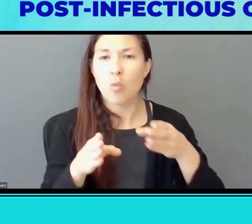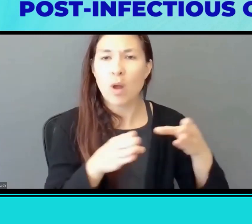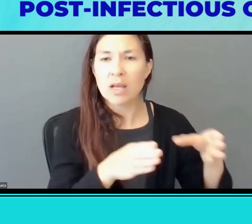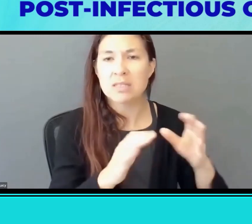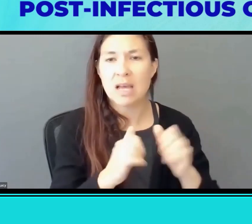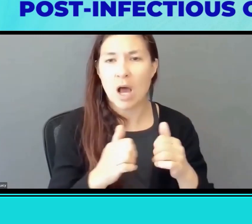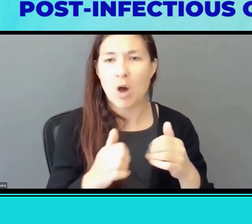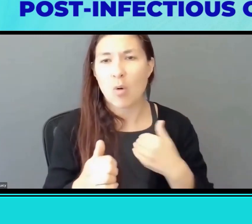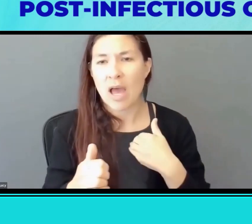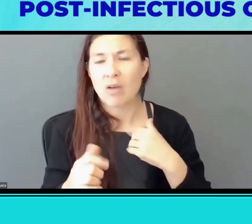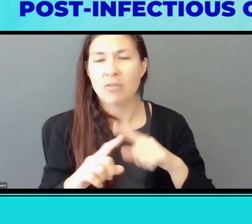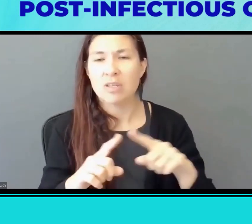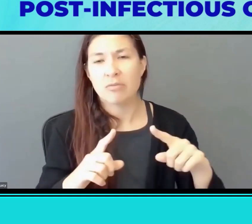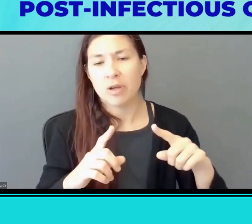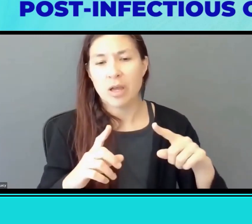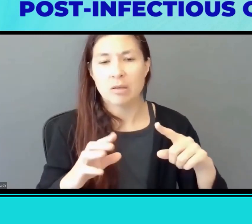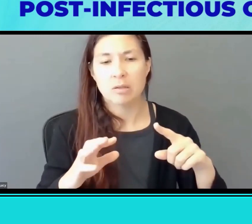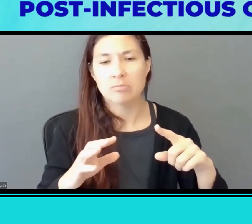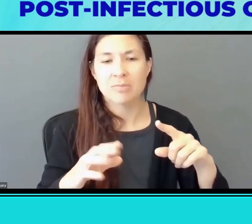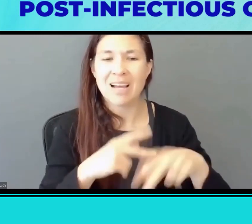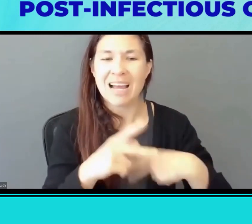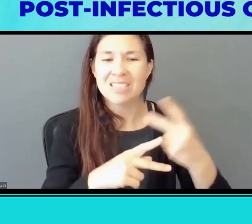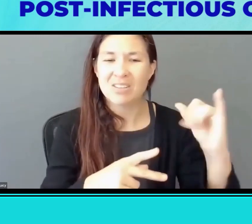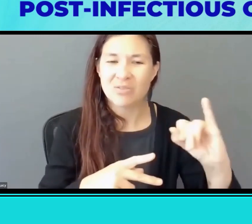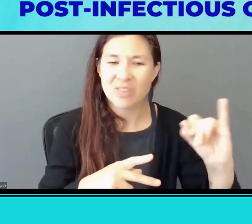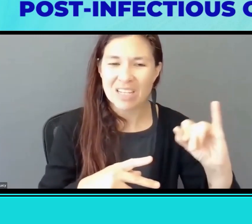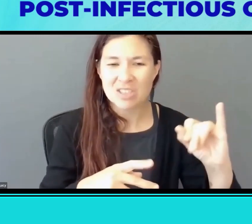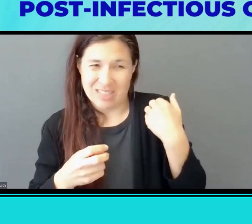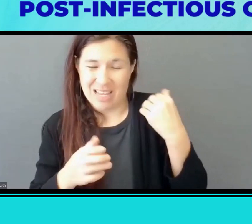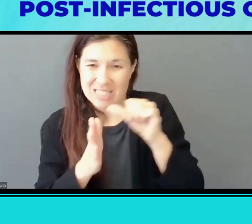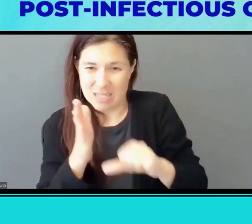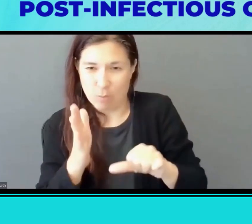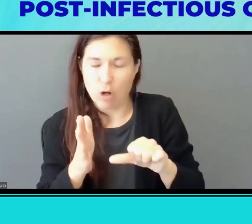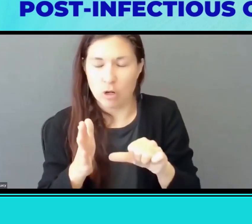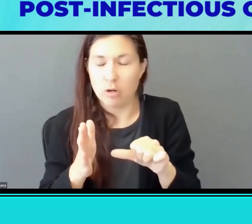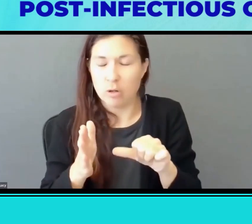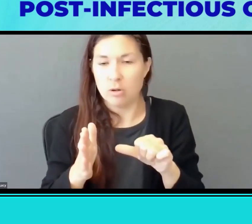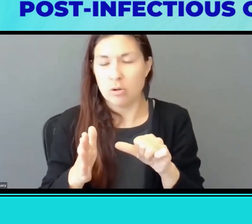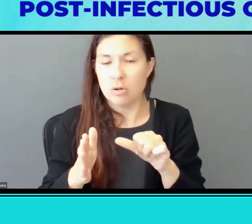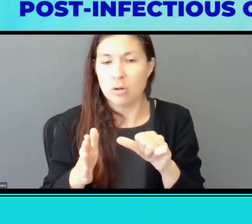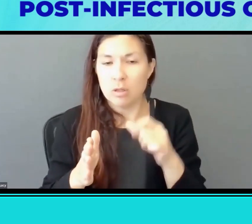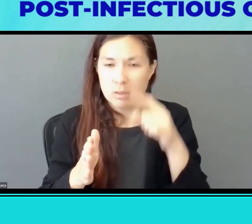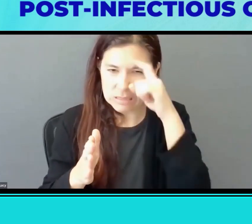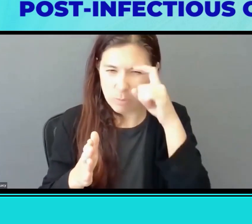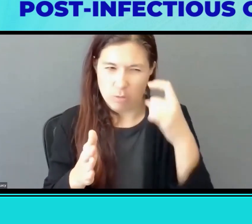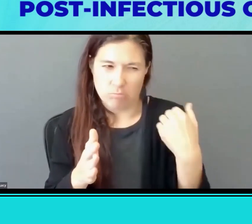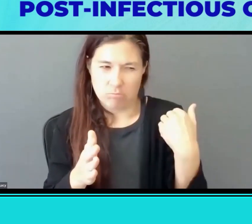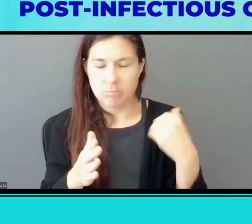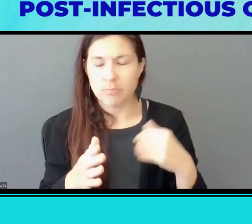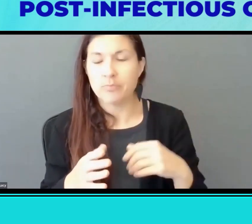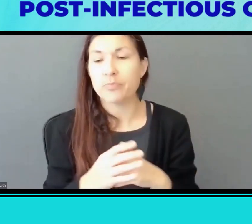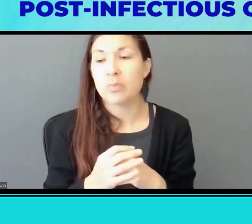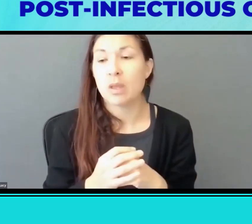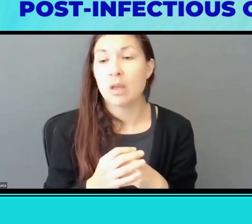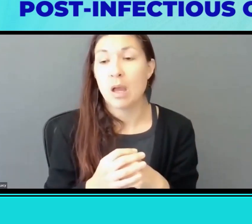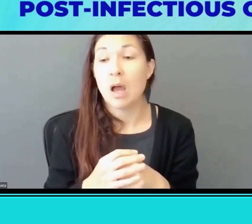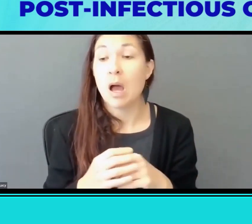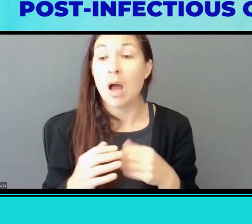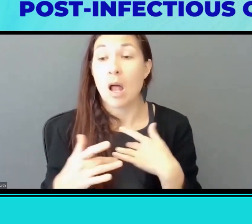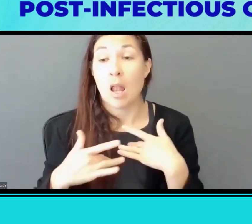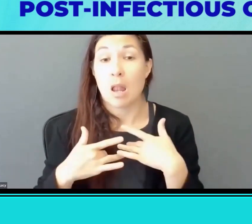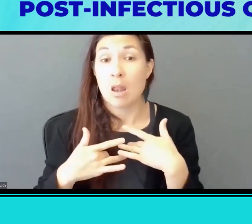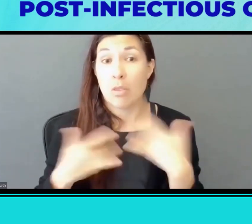ignored and stigmatized by the medical and research establishment for decades, in part because it occurs most frequently in women. As someone with severe ME,